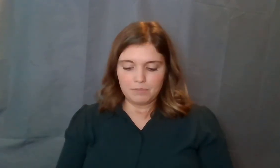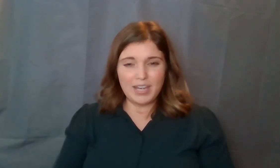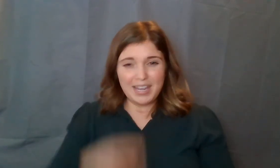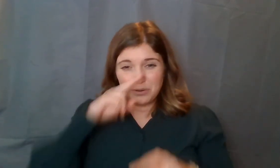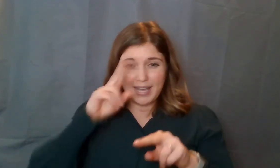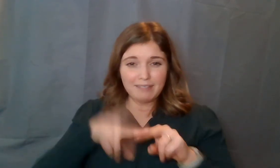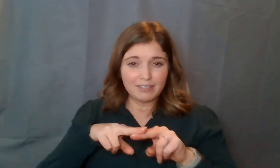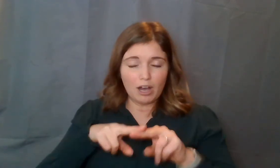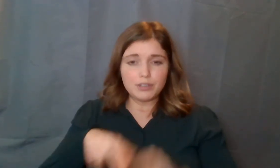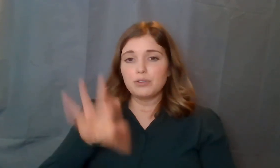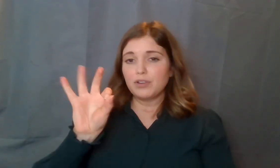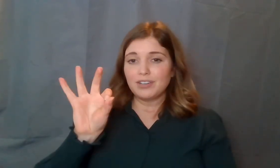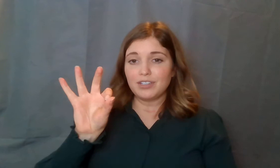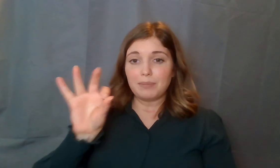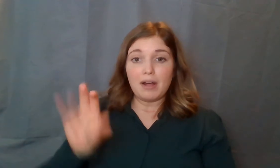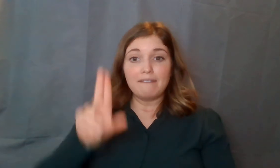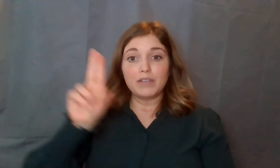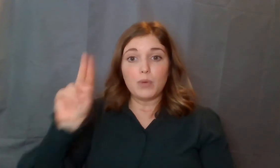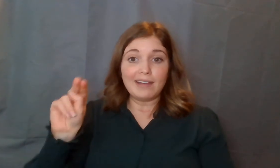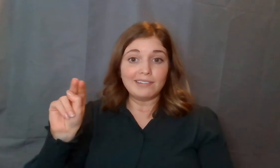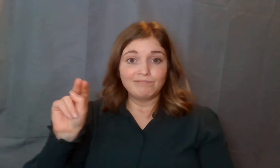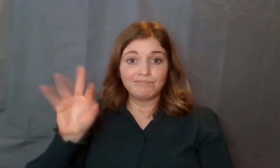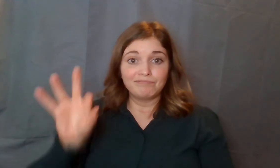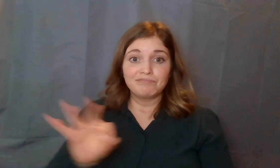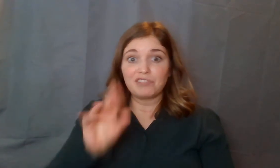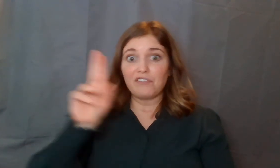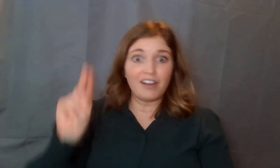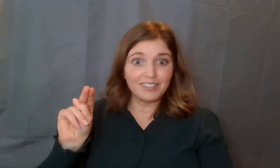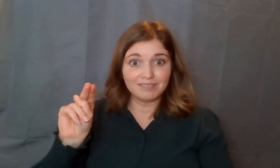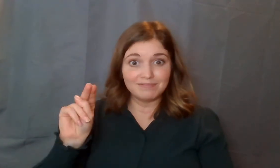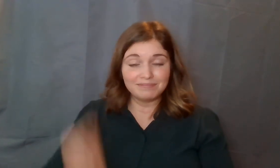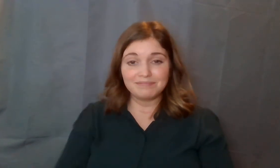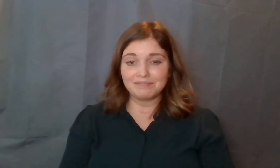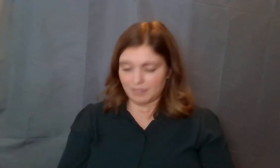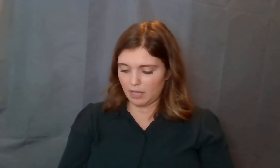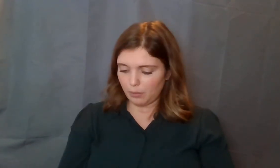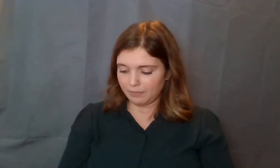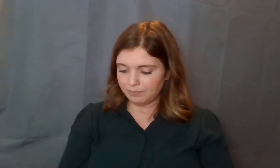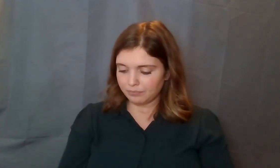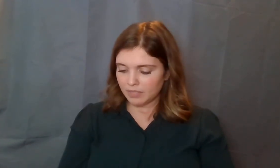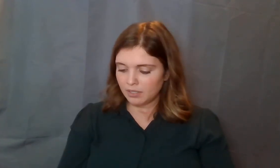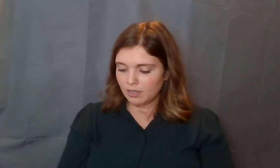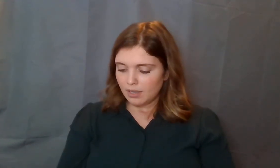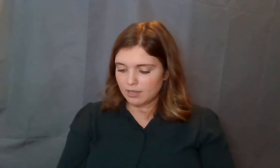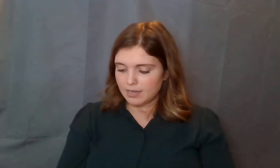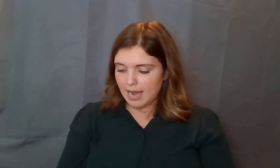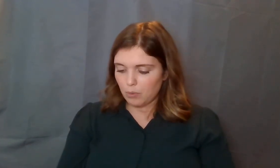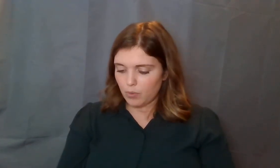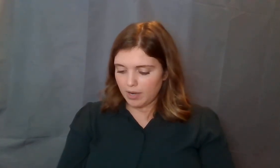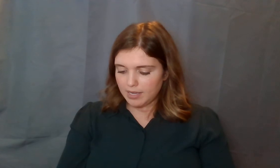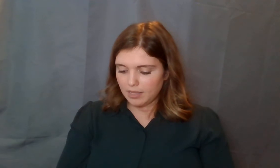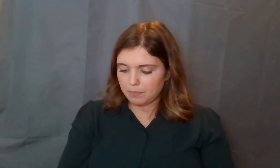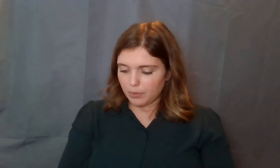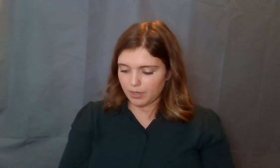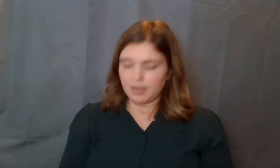You can use that. Also, you can just spell F-U-N. Fun. Either one. Now, run in the book,